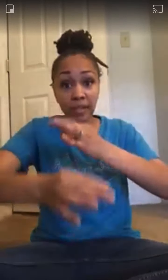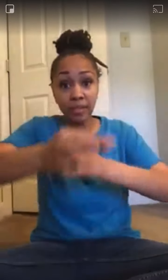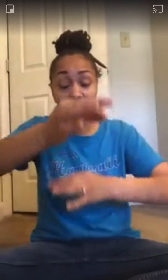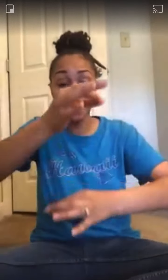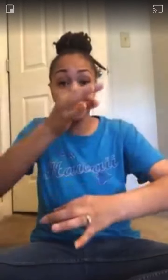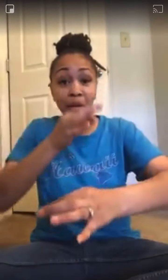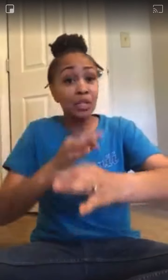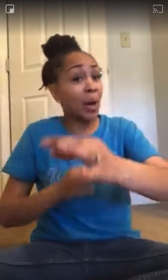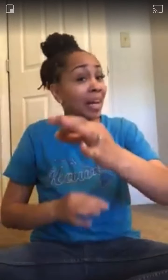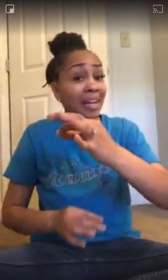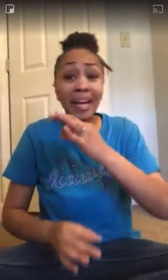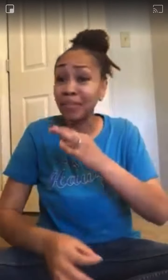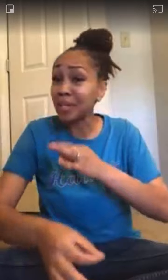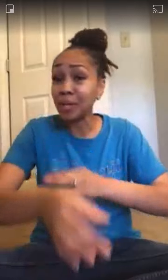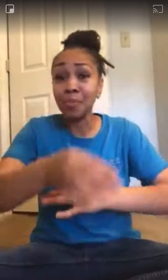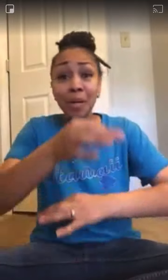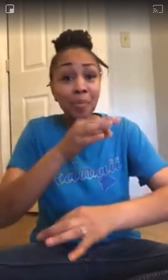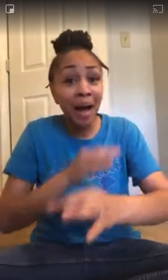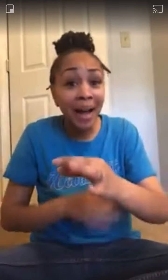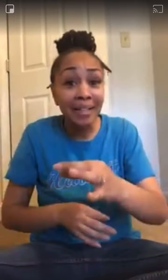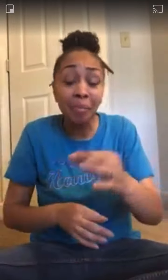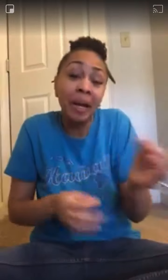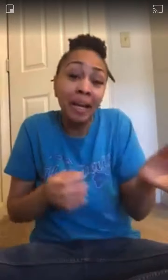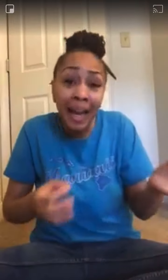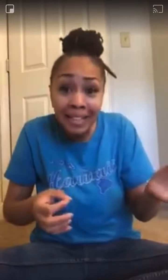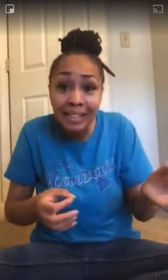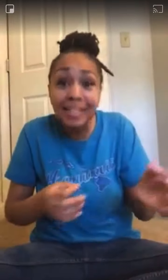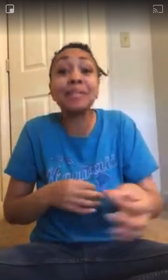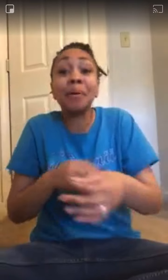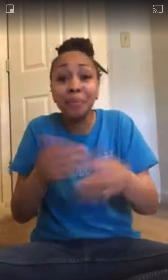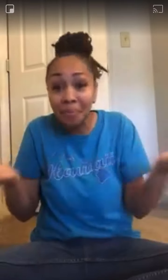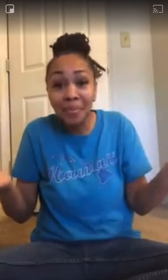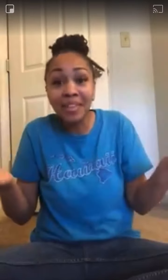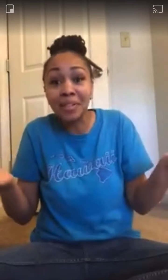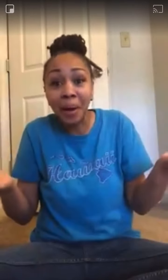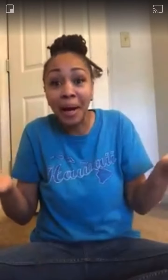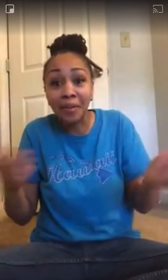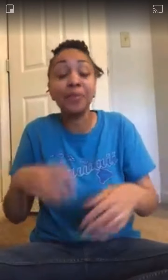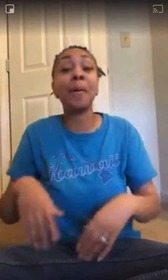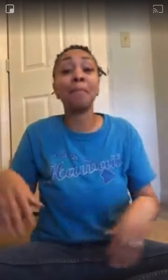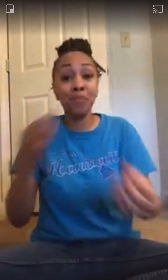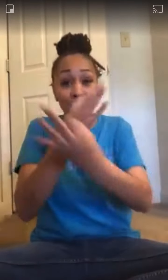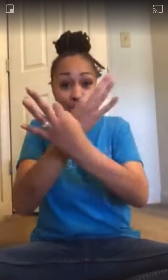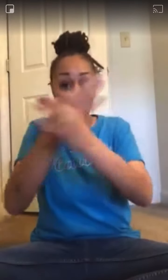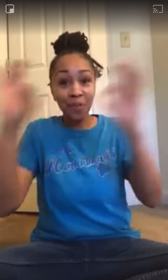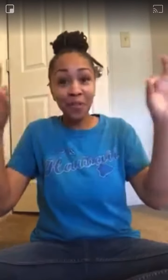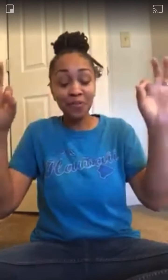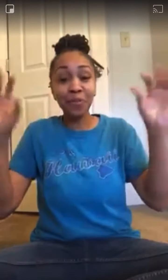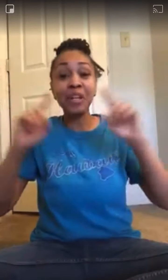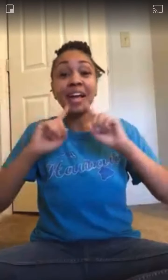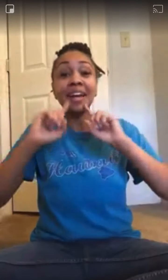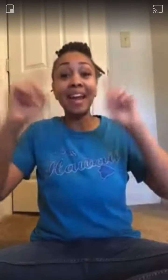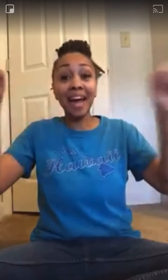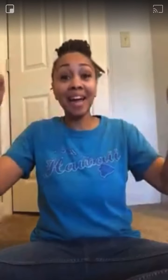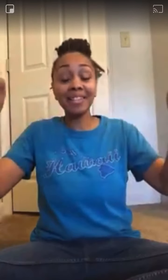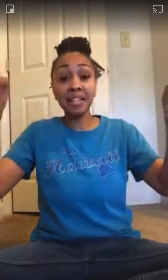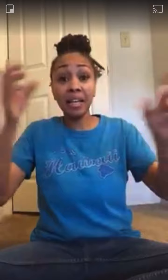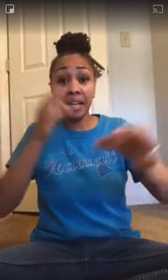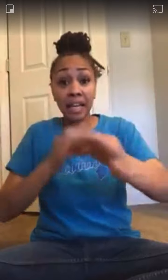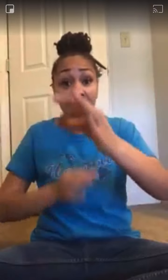this. So I cannot even tell you the meaning behind it, but I liked it, so that's where I got it from. So free at last, he